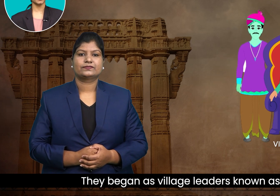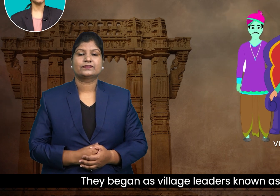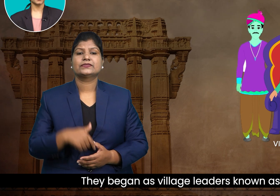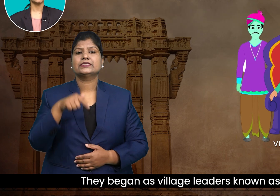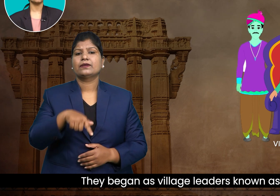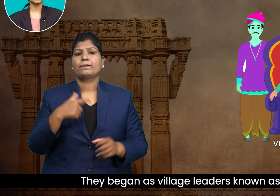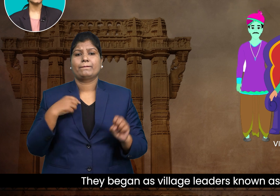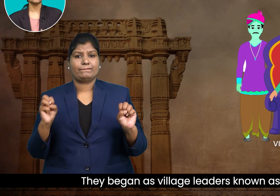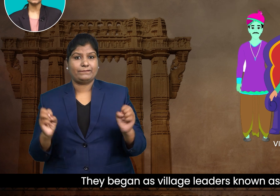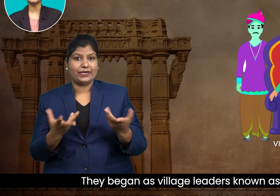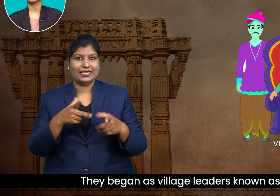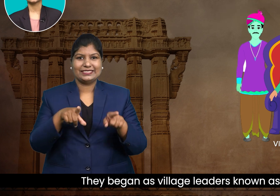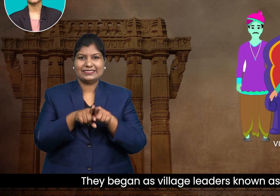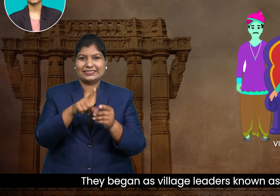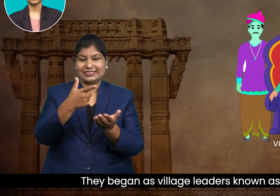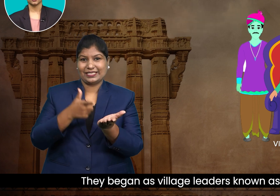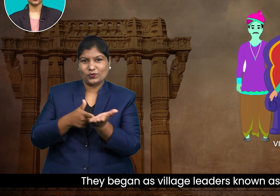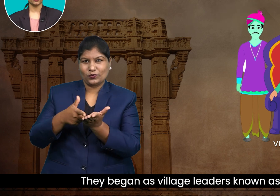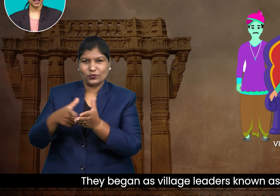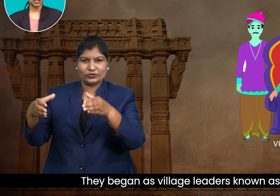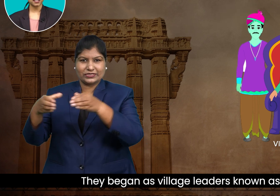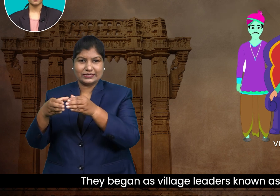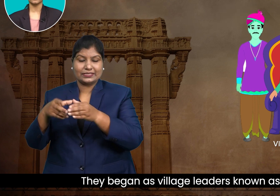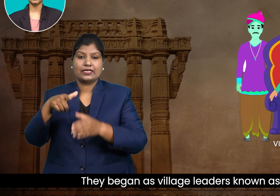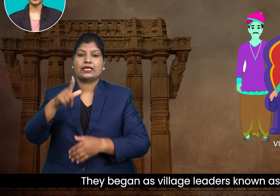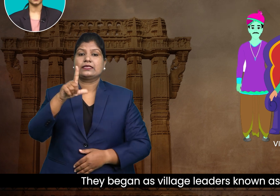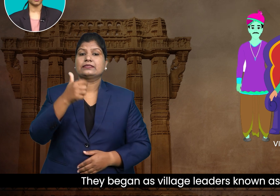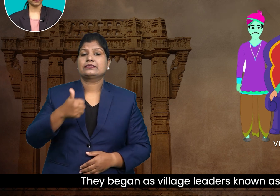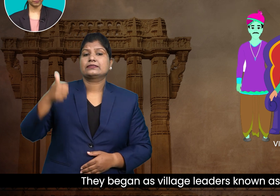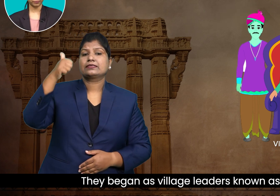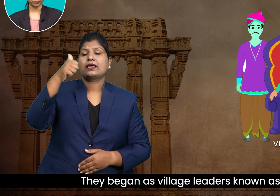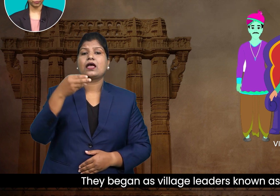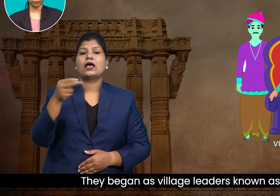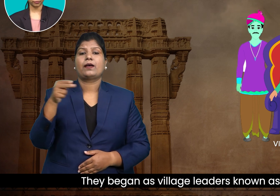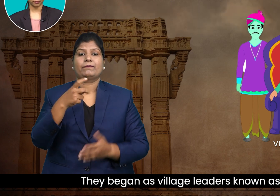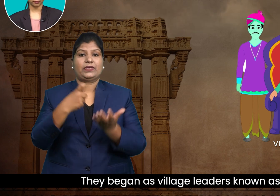They began as village leaders known as Rattadi